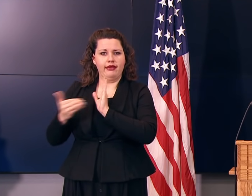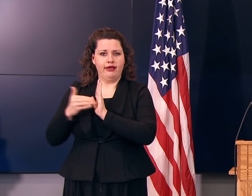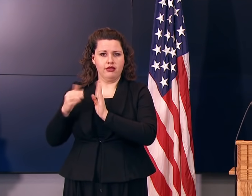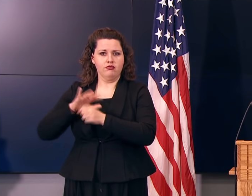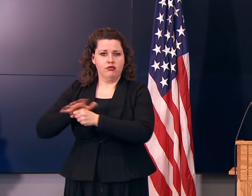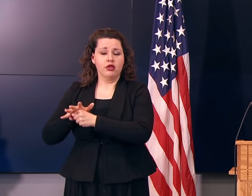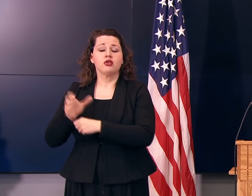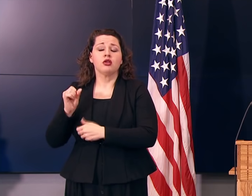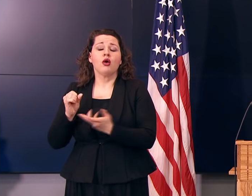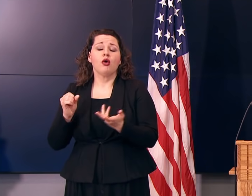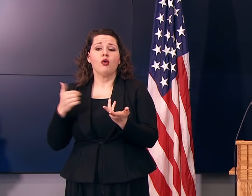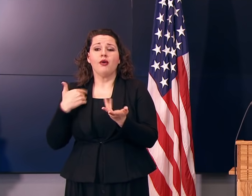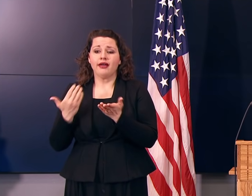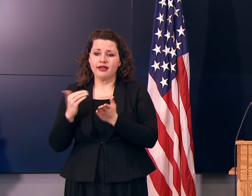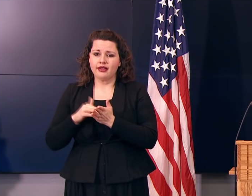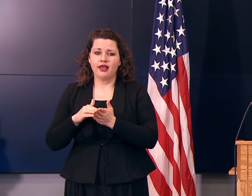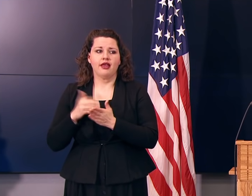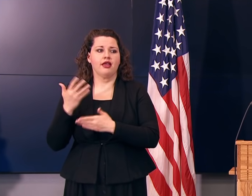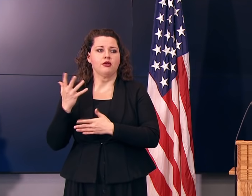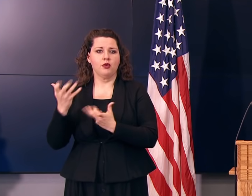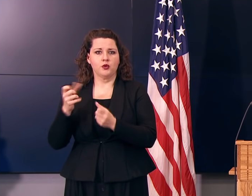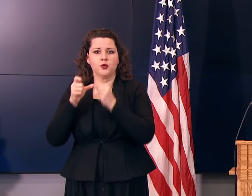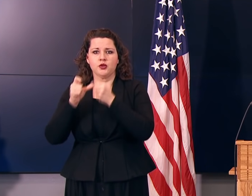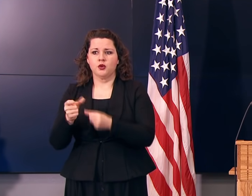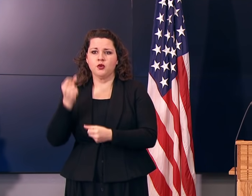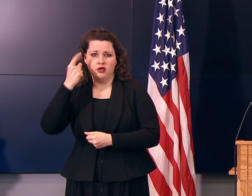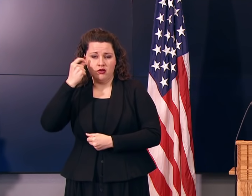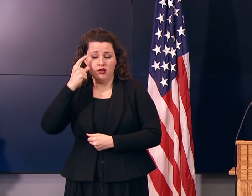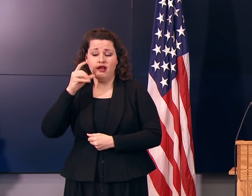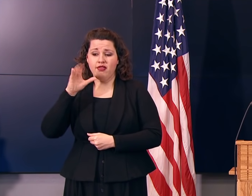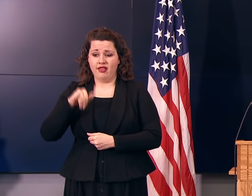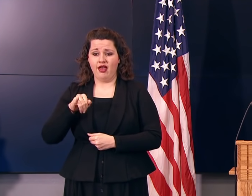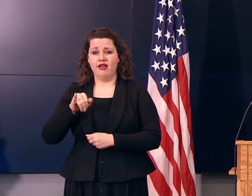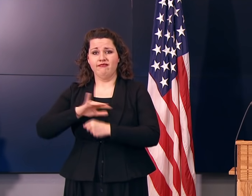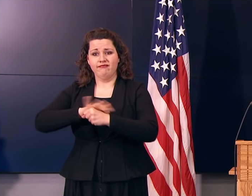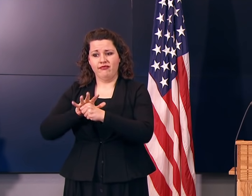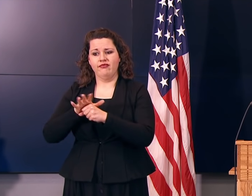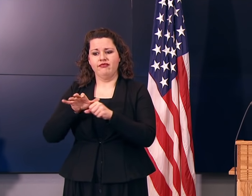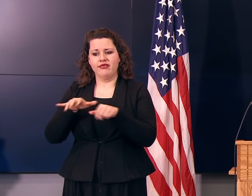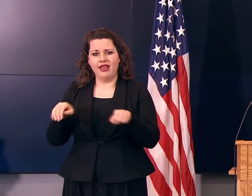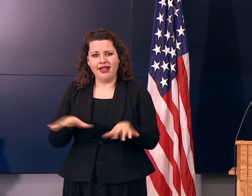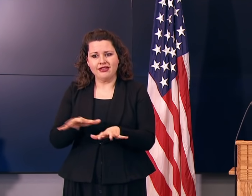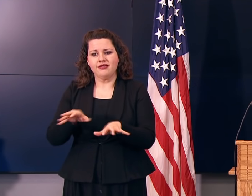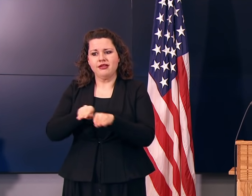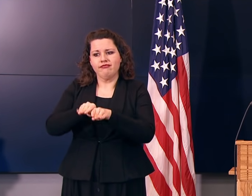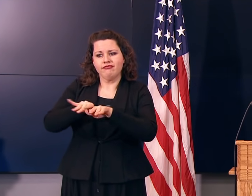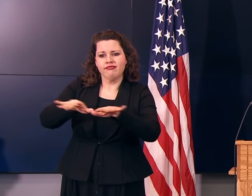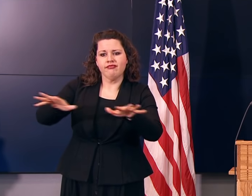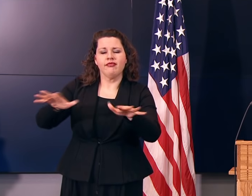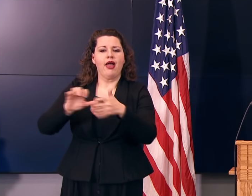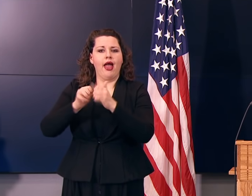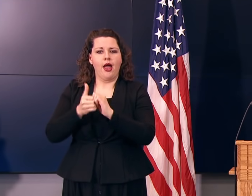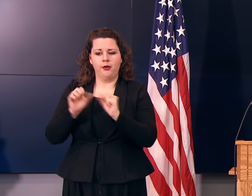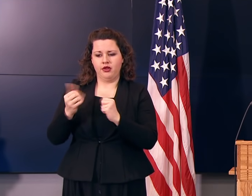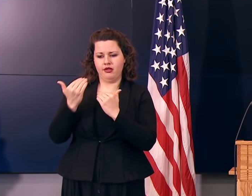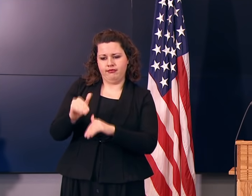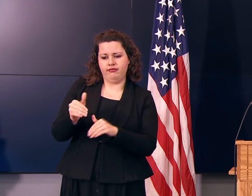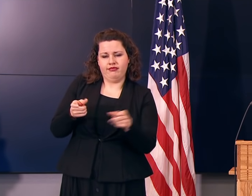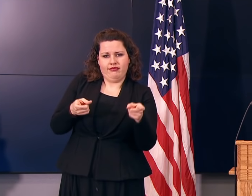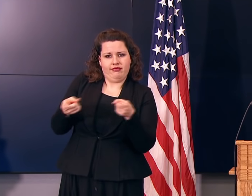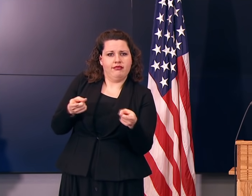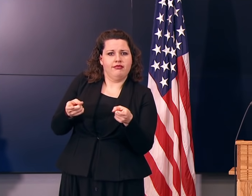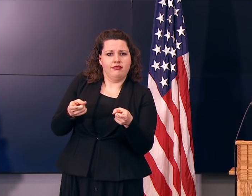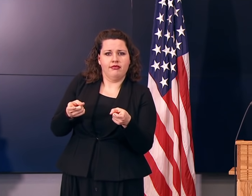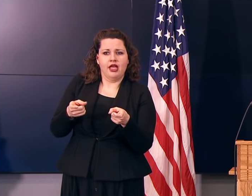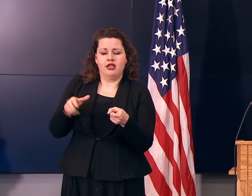and, again, just continue to understand the virus activity and how it's being spread and what we can do to mitigate and manage